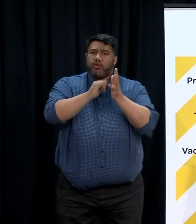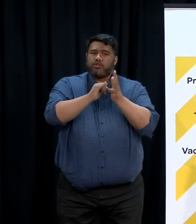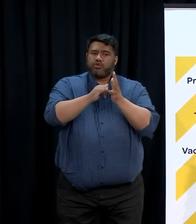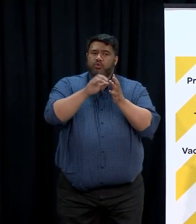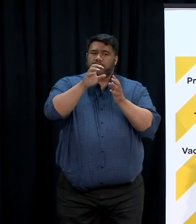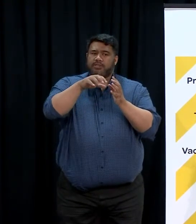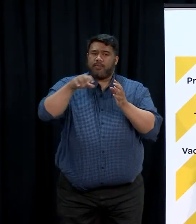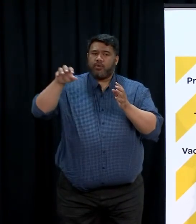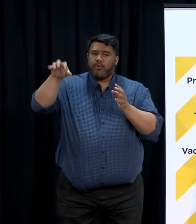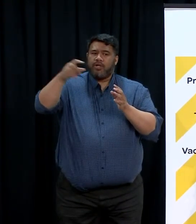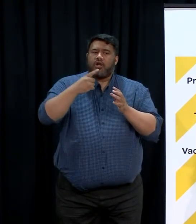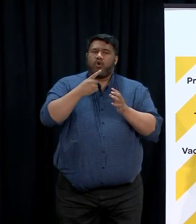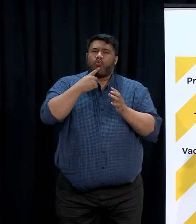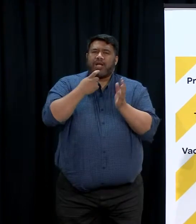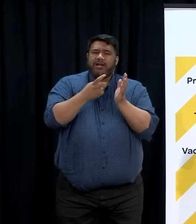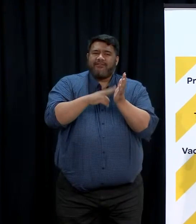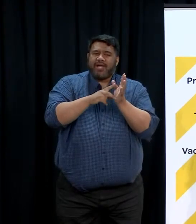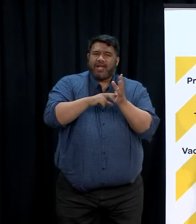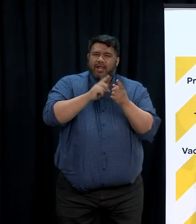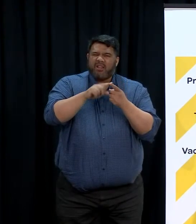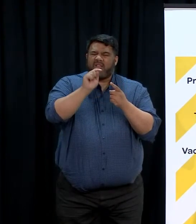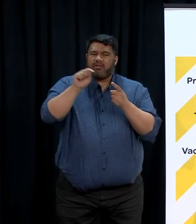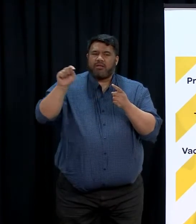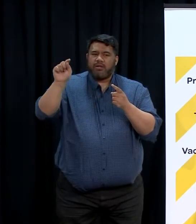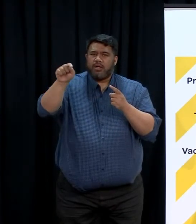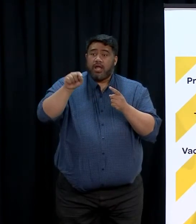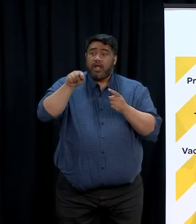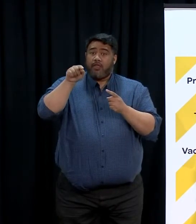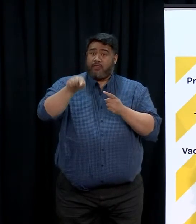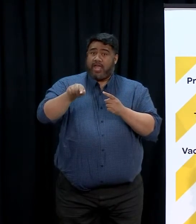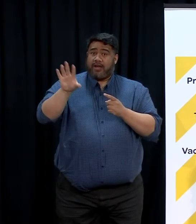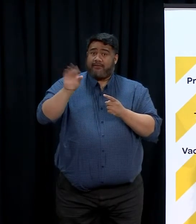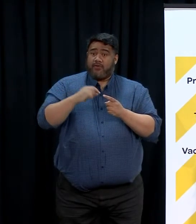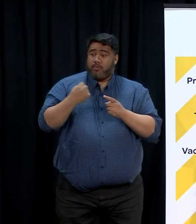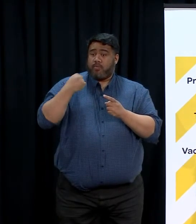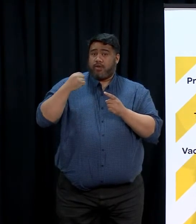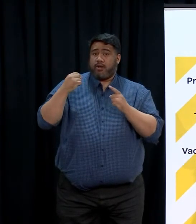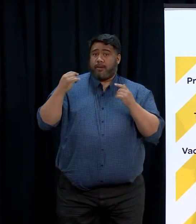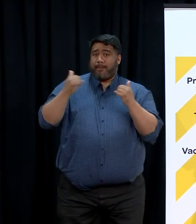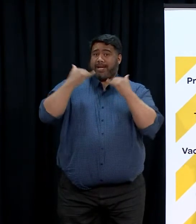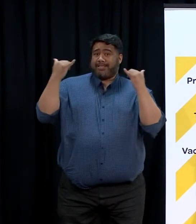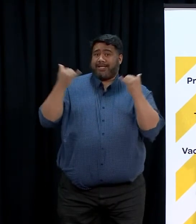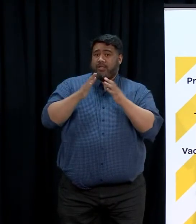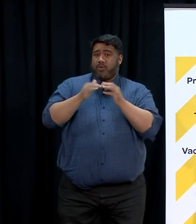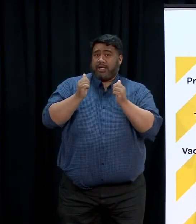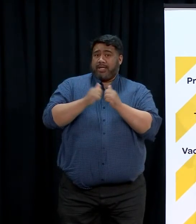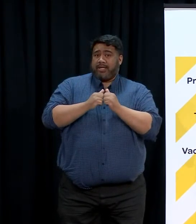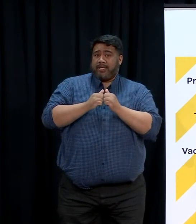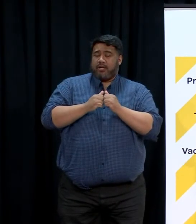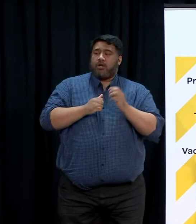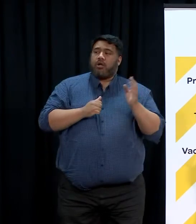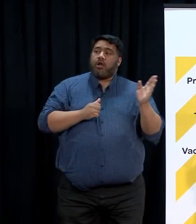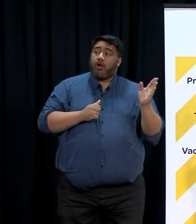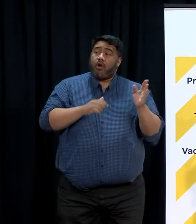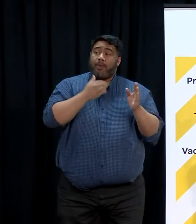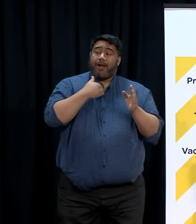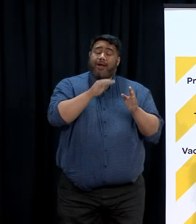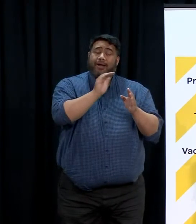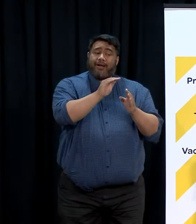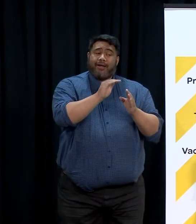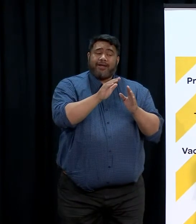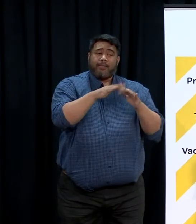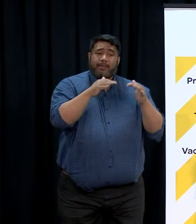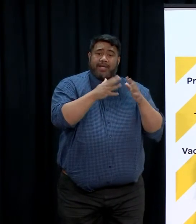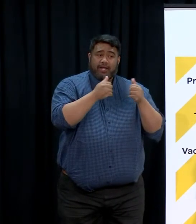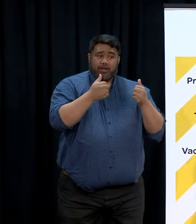that reflect some ongoing risk from the party over the weekend? Not specifically. There's nothing, and we've checked with the public health team, there's nothing to